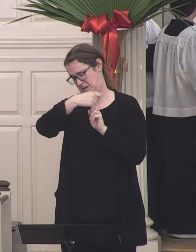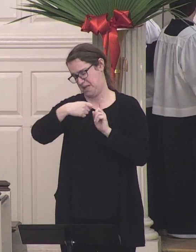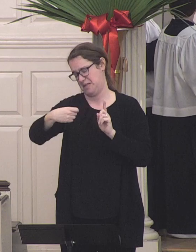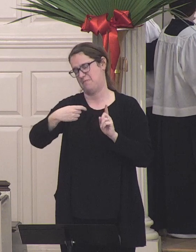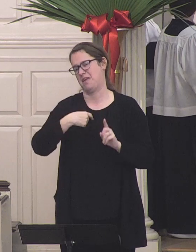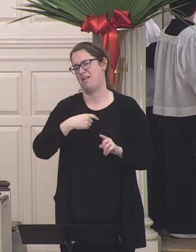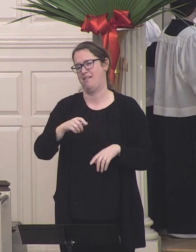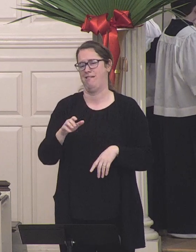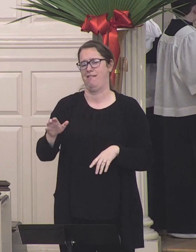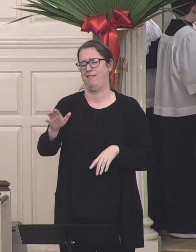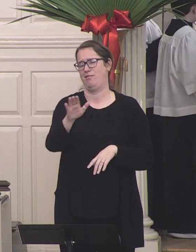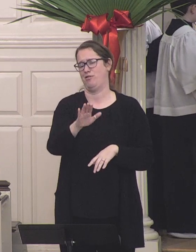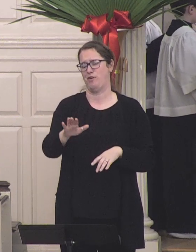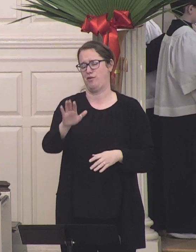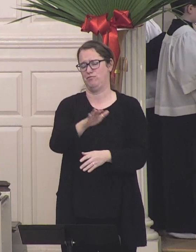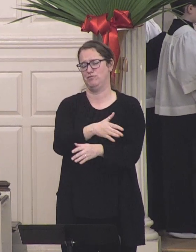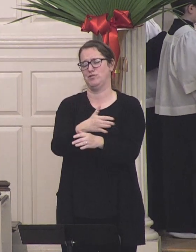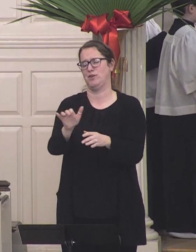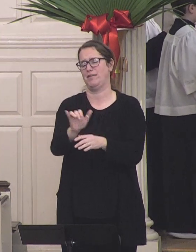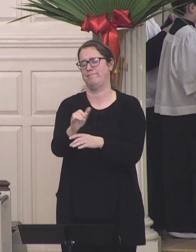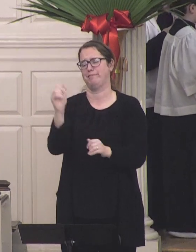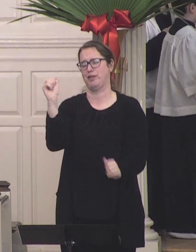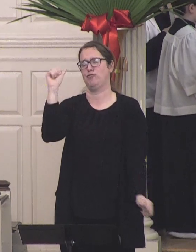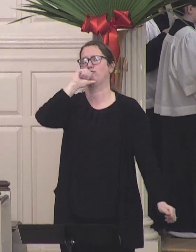the theme of drunkard